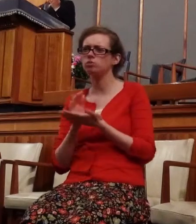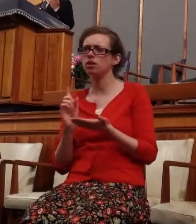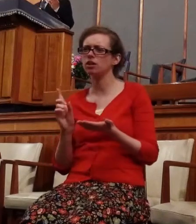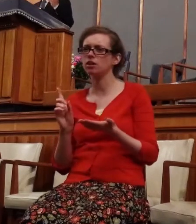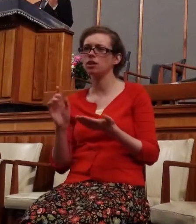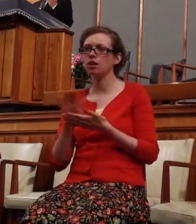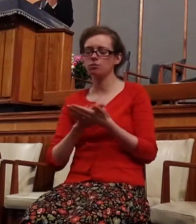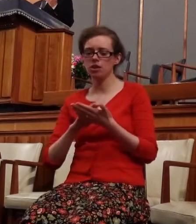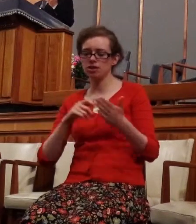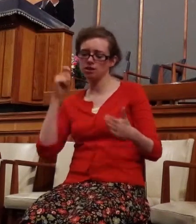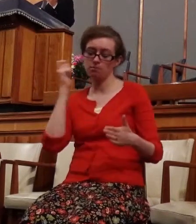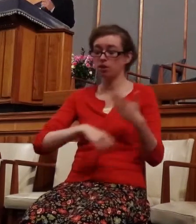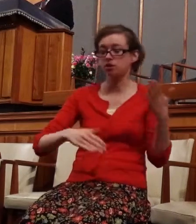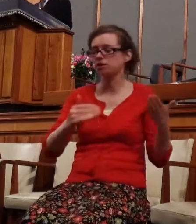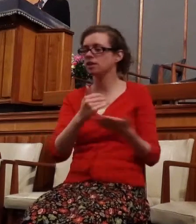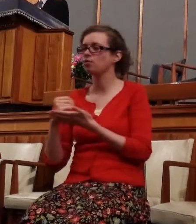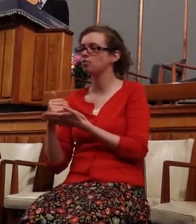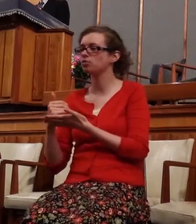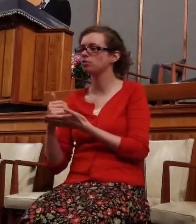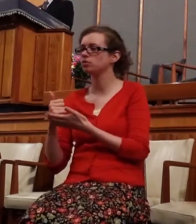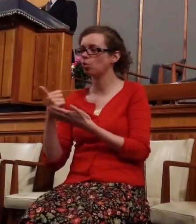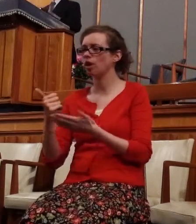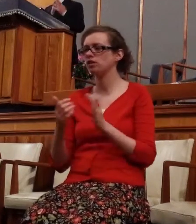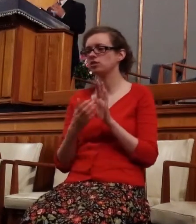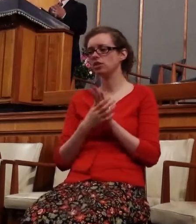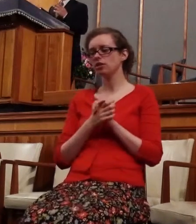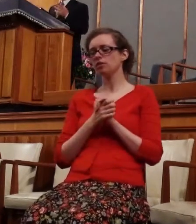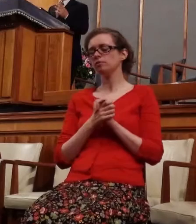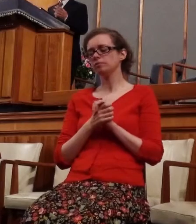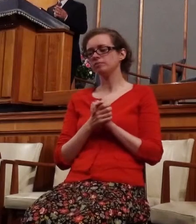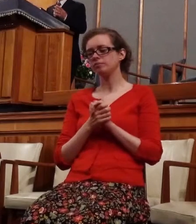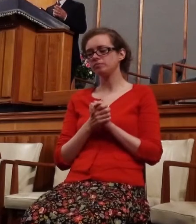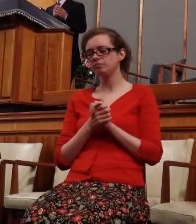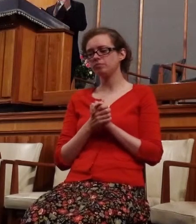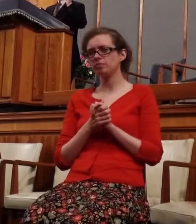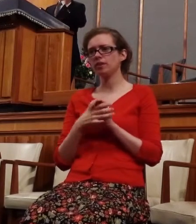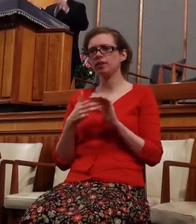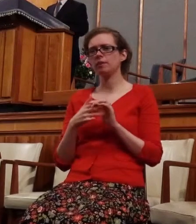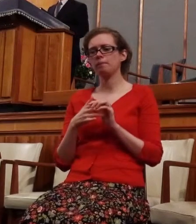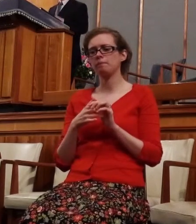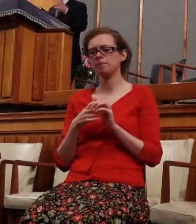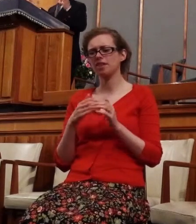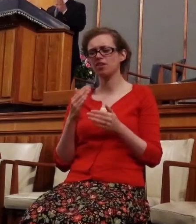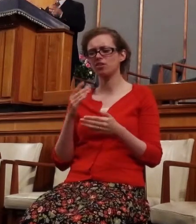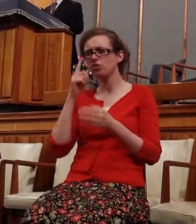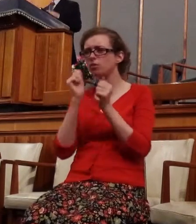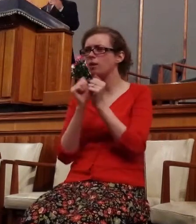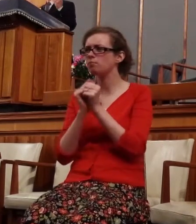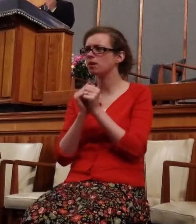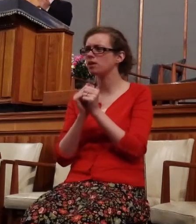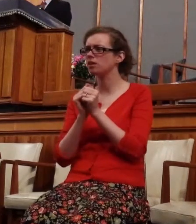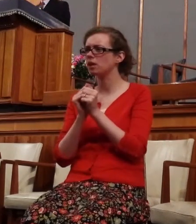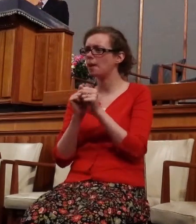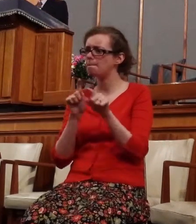If you have a good career, welcome for you. But our greatest need is not career, it's not ambition, it's